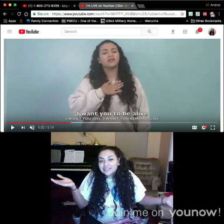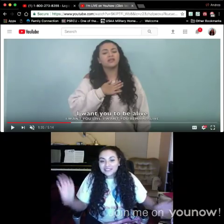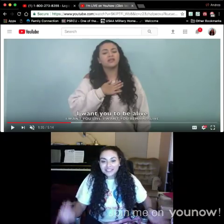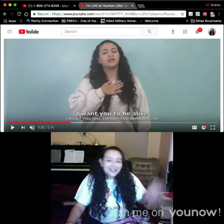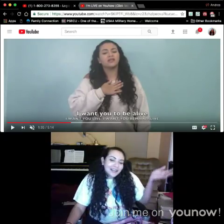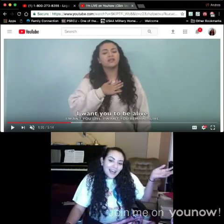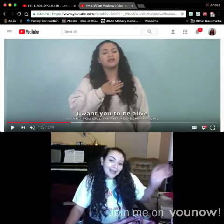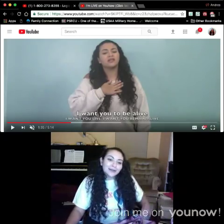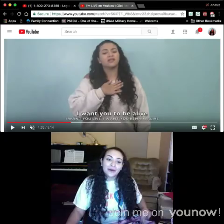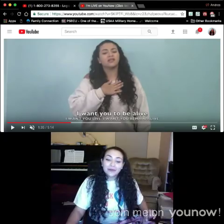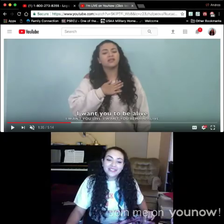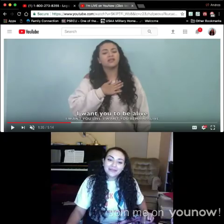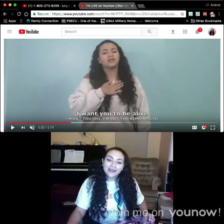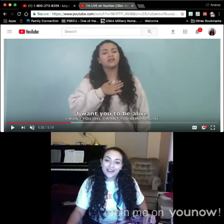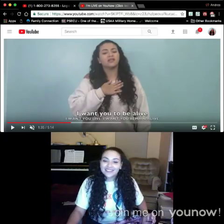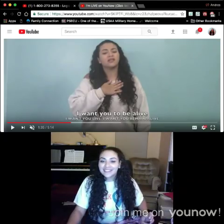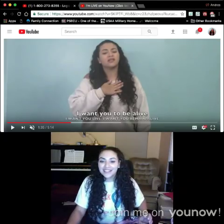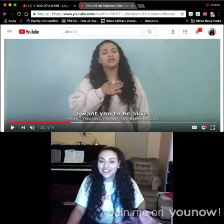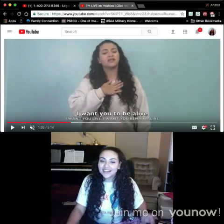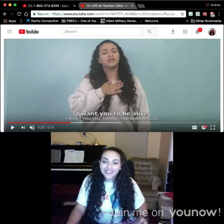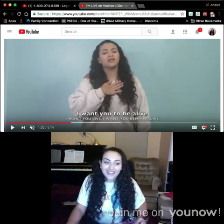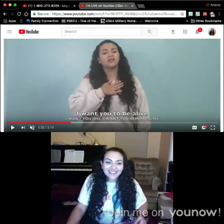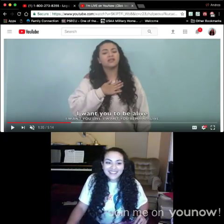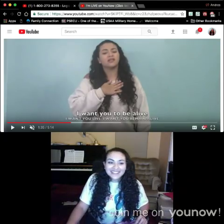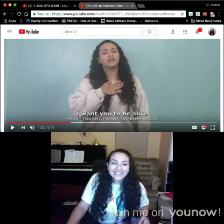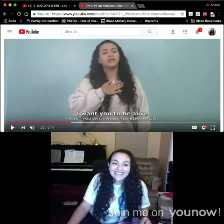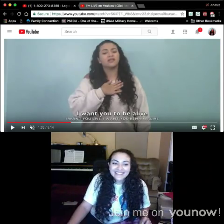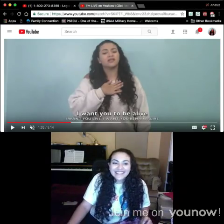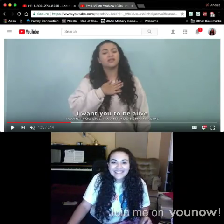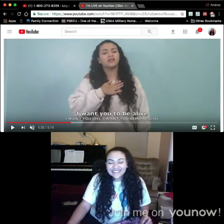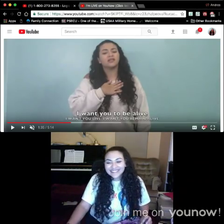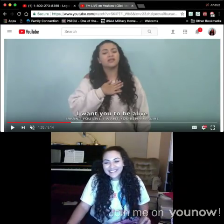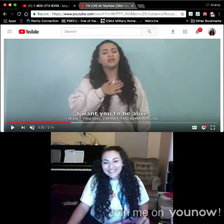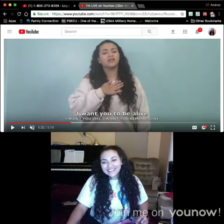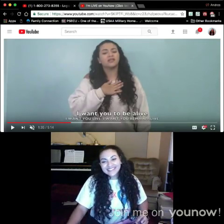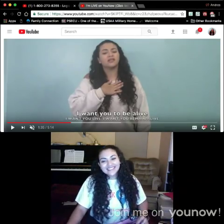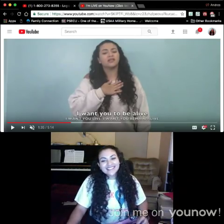of decision. I don't know. It wasn't in my gloss. I just kind of did that.